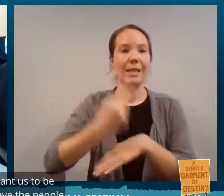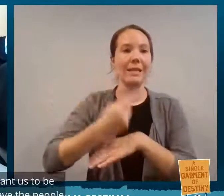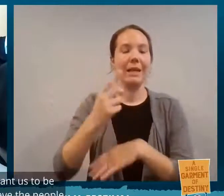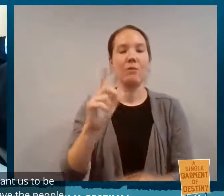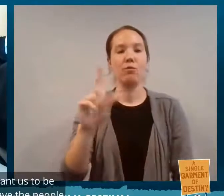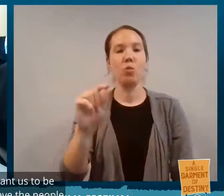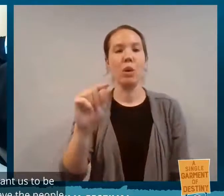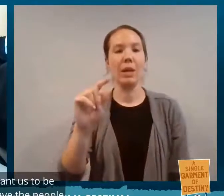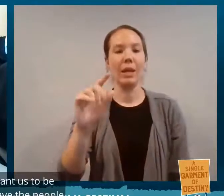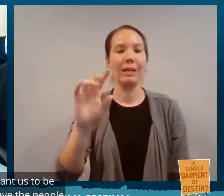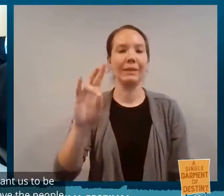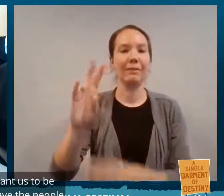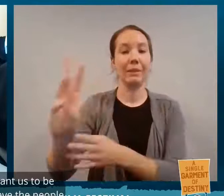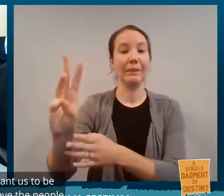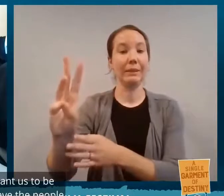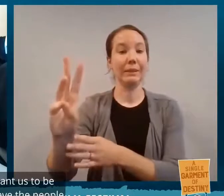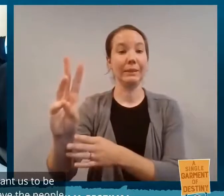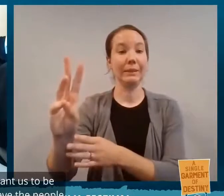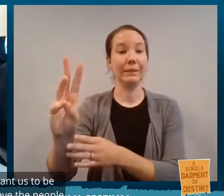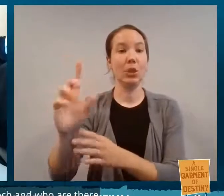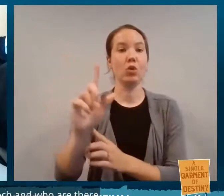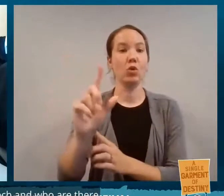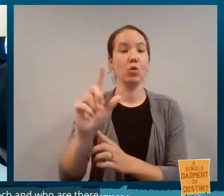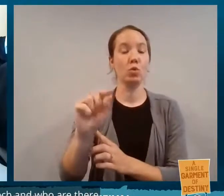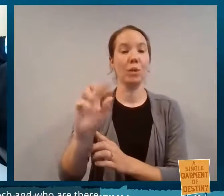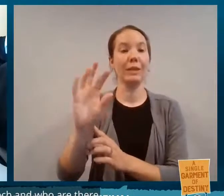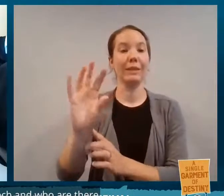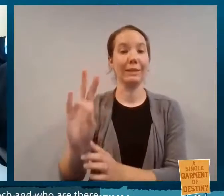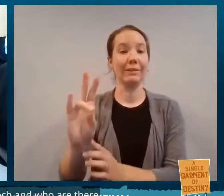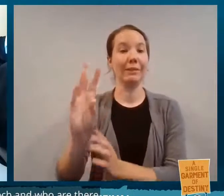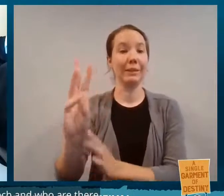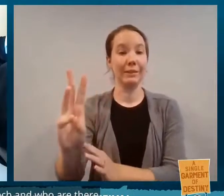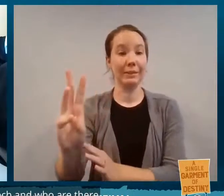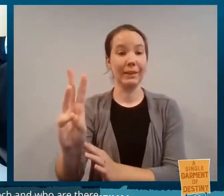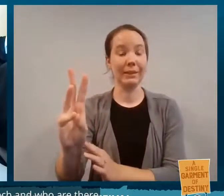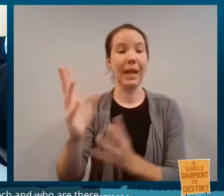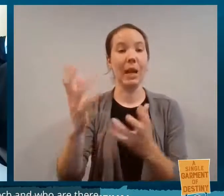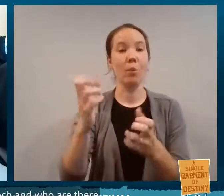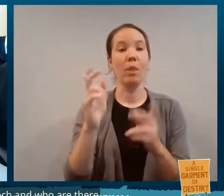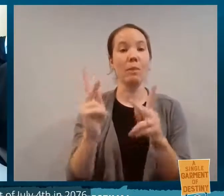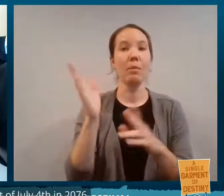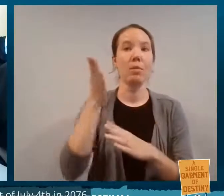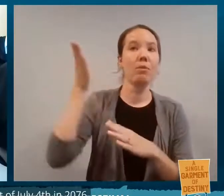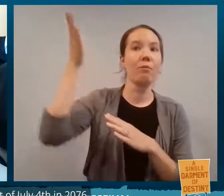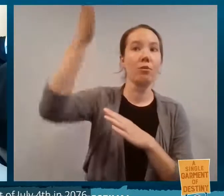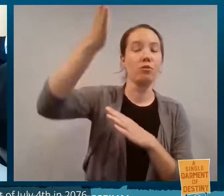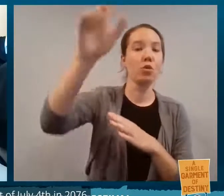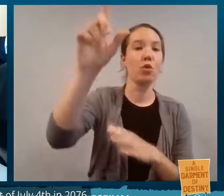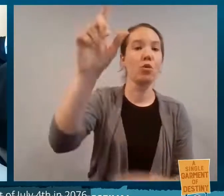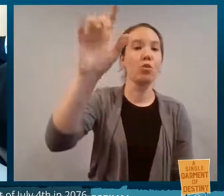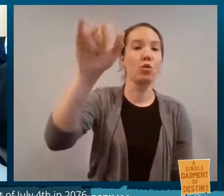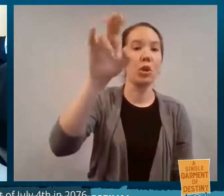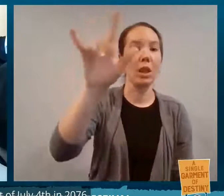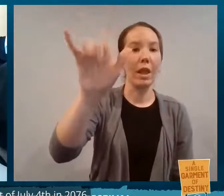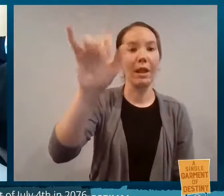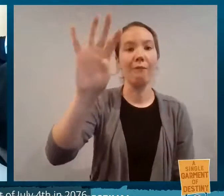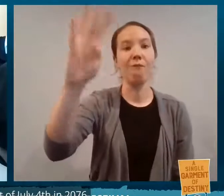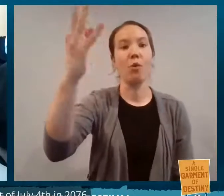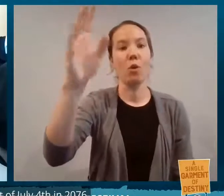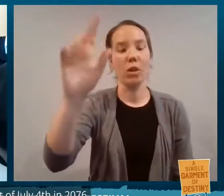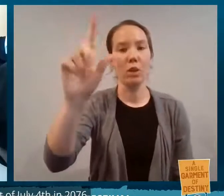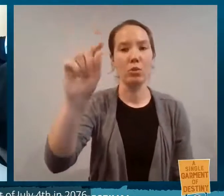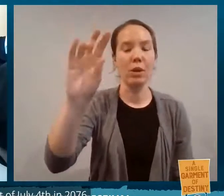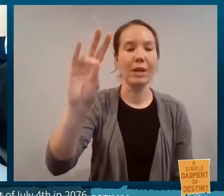and I want us to be able to have the people who do that speech and who are there at that moment of July 4th